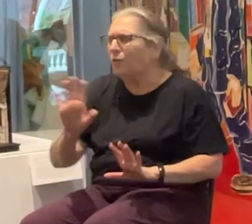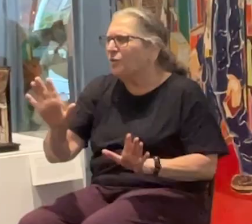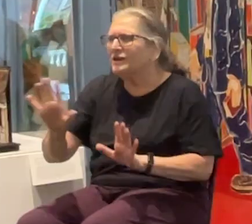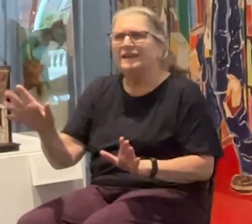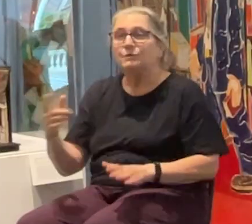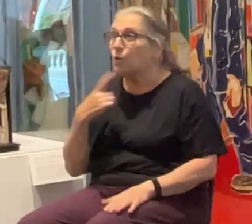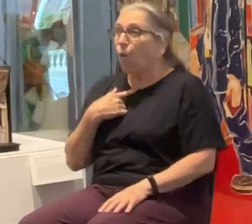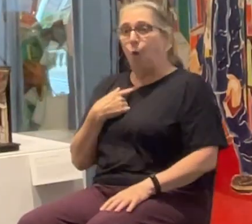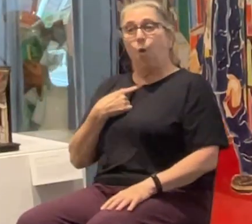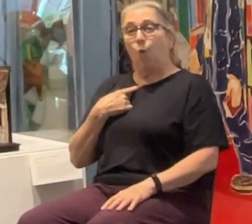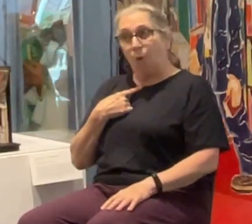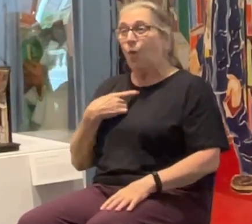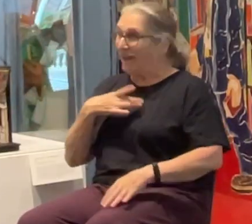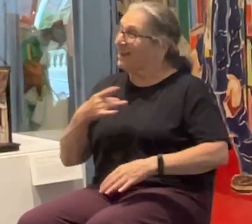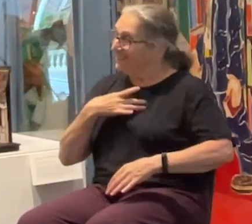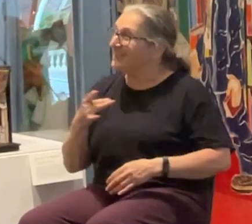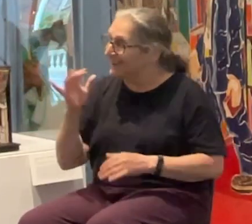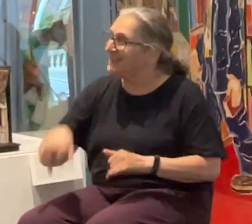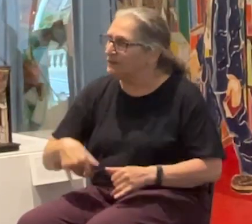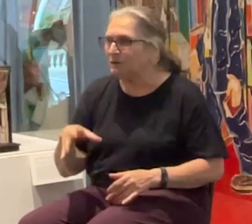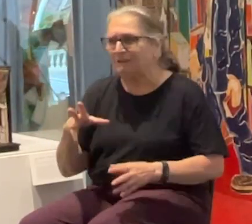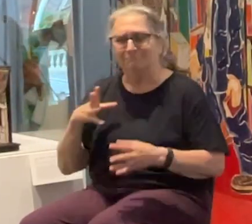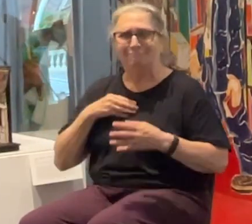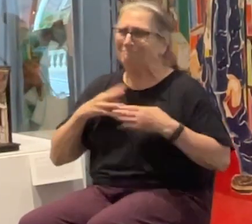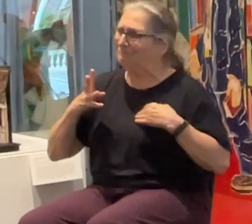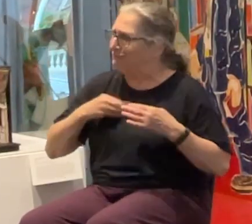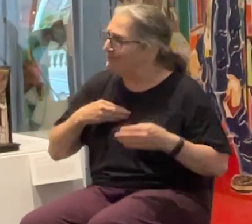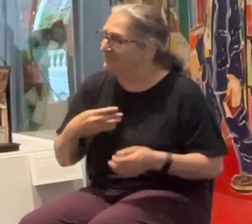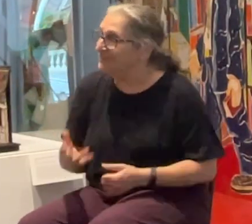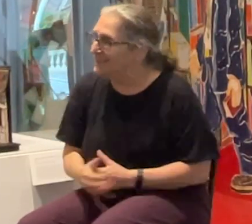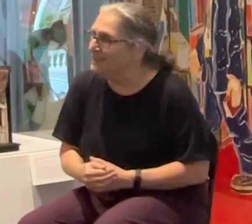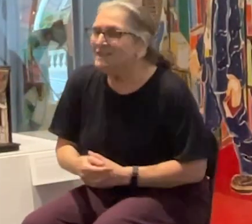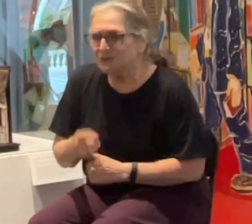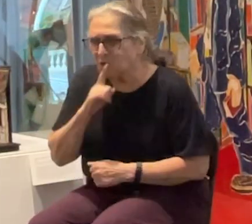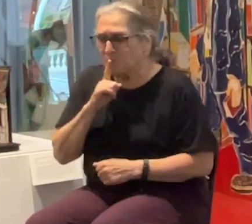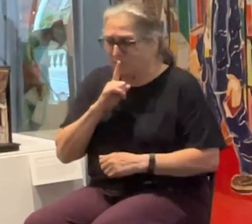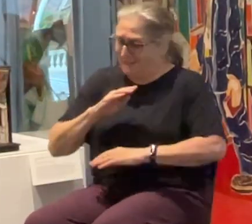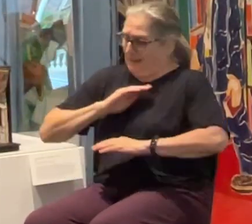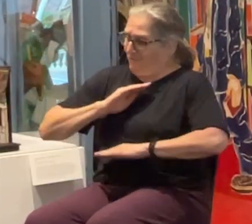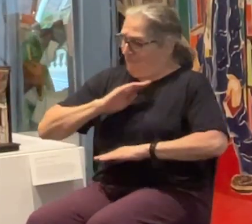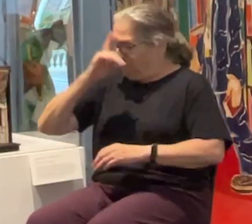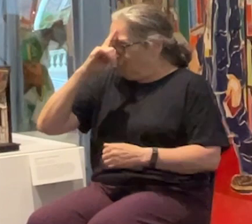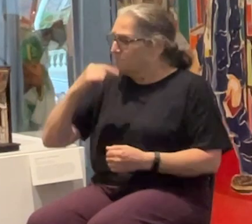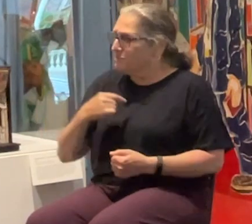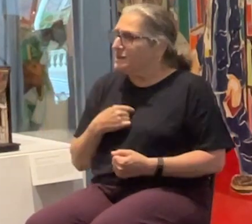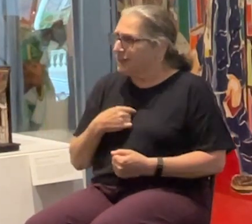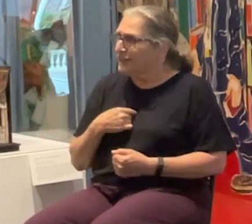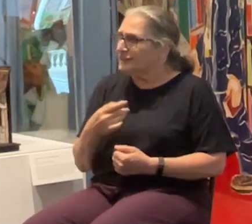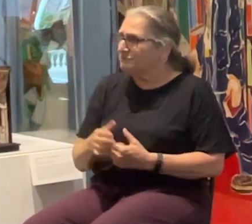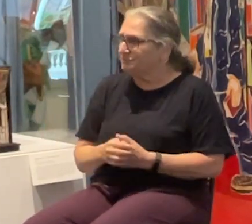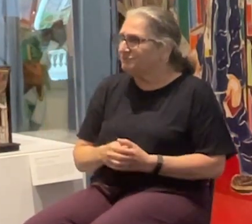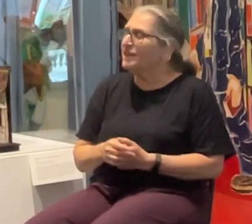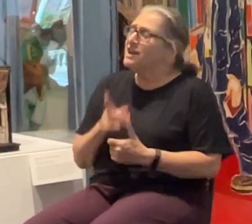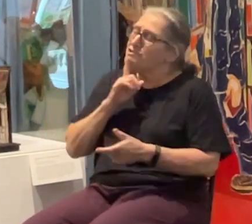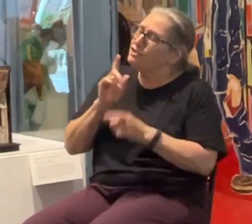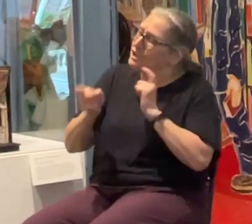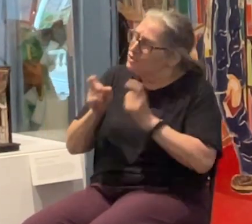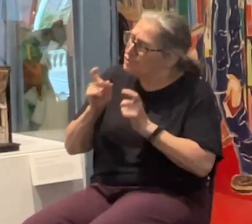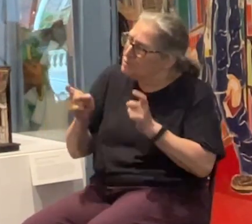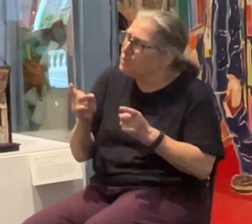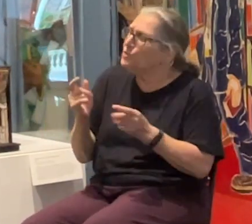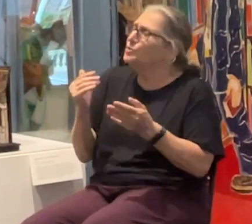know. So it was very, you know, satisfying on my part to be able to kind of contribute whatever